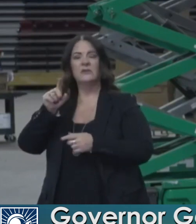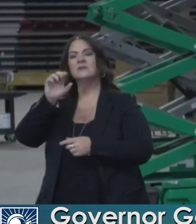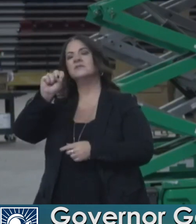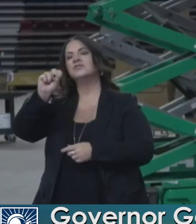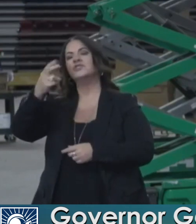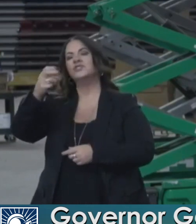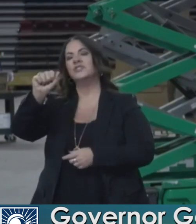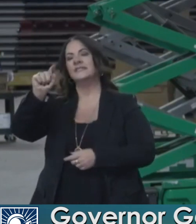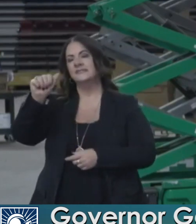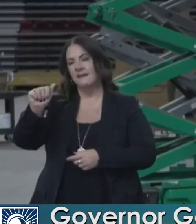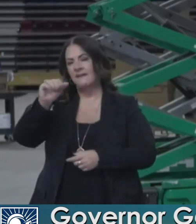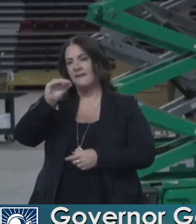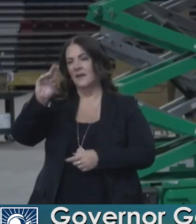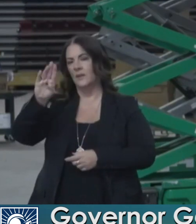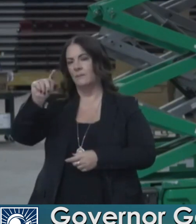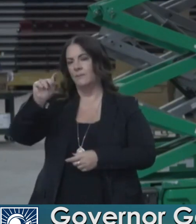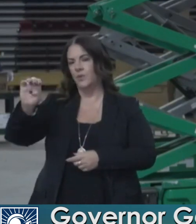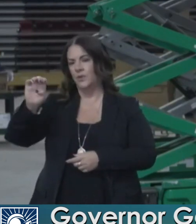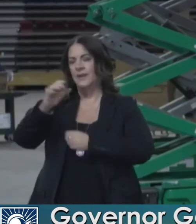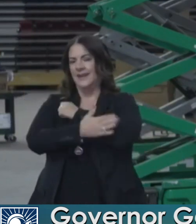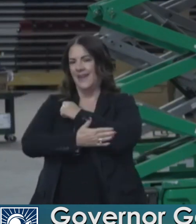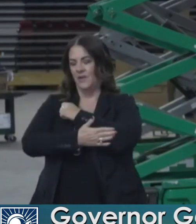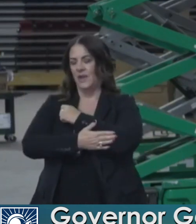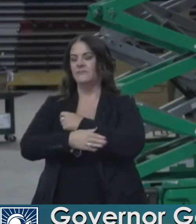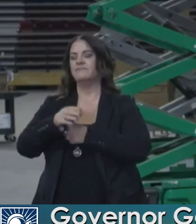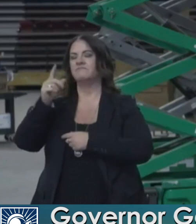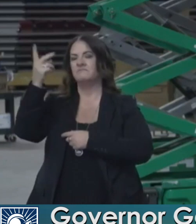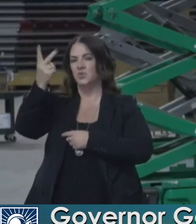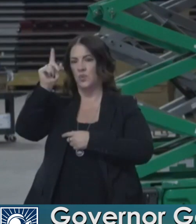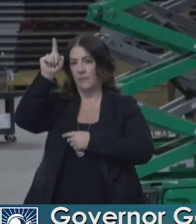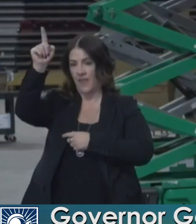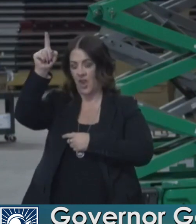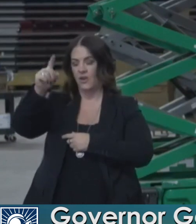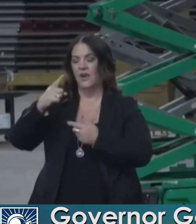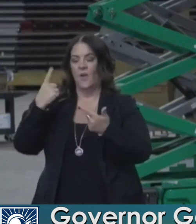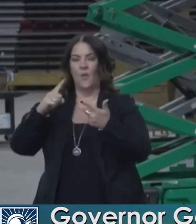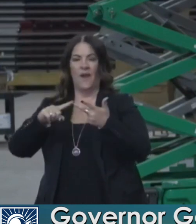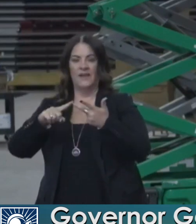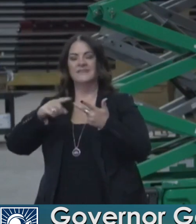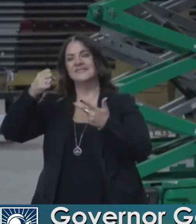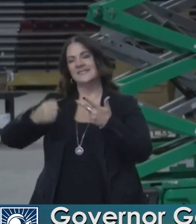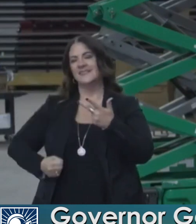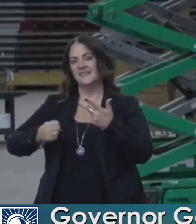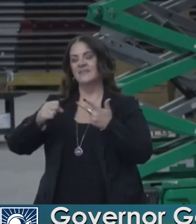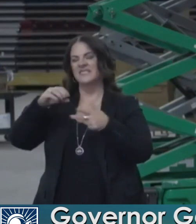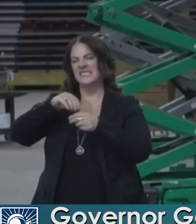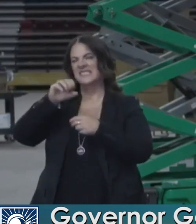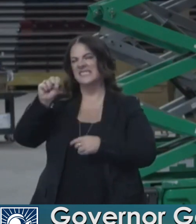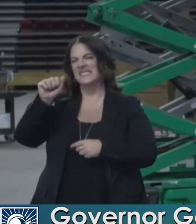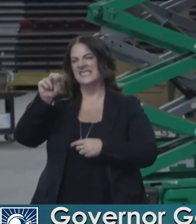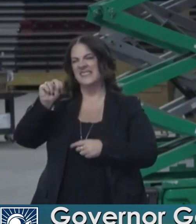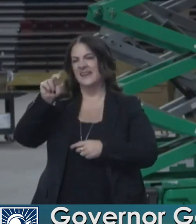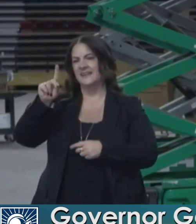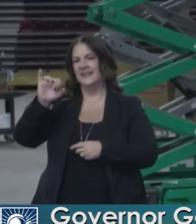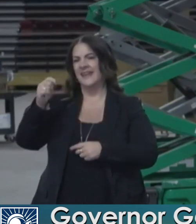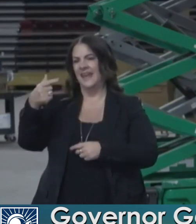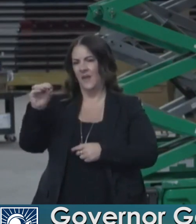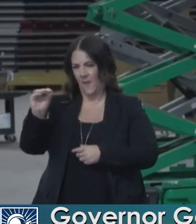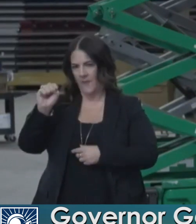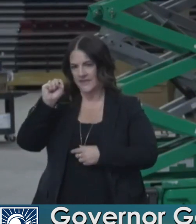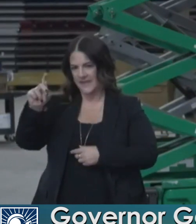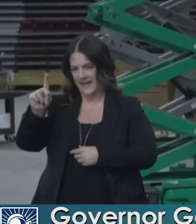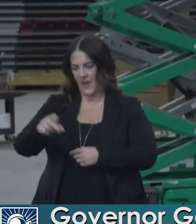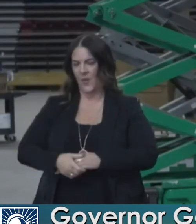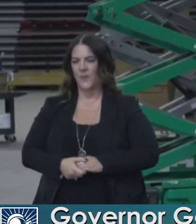County. We have one down in San Diego, and I want to congratulate the work of the county down there for announcing that